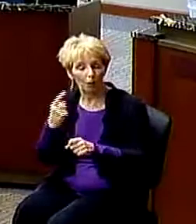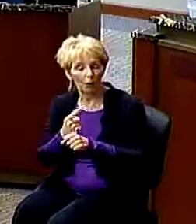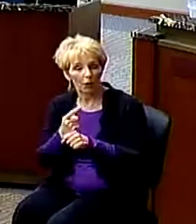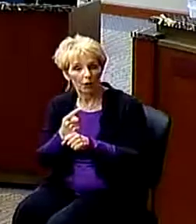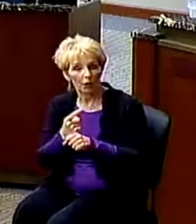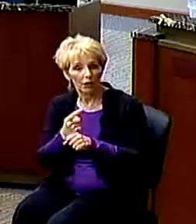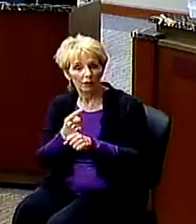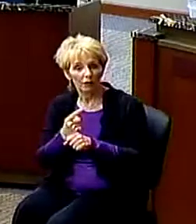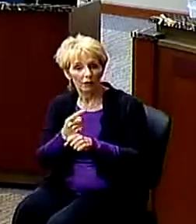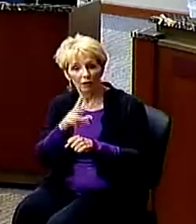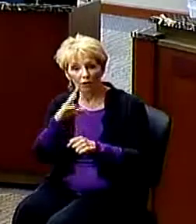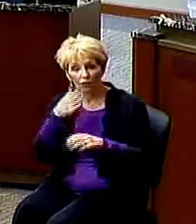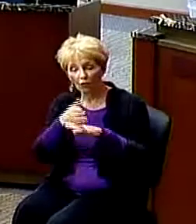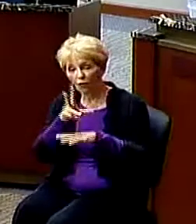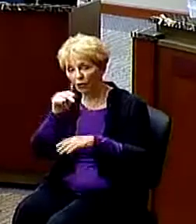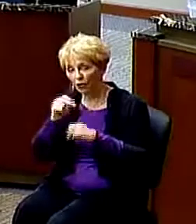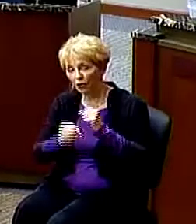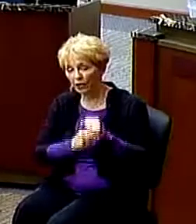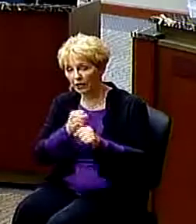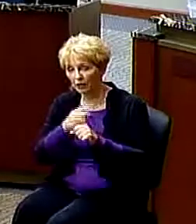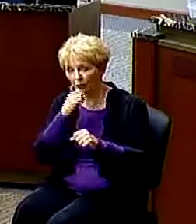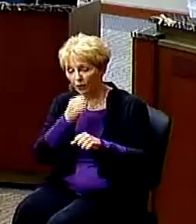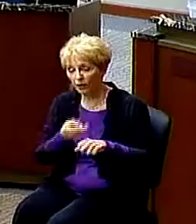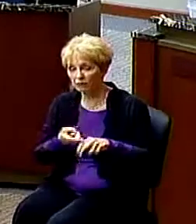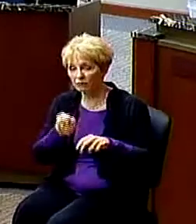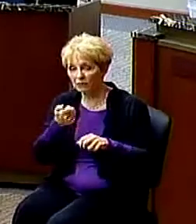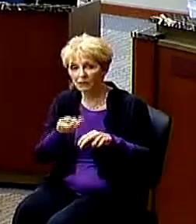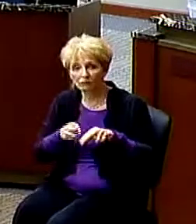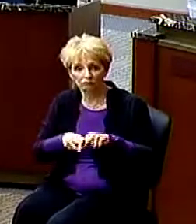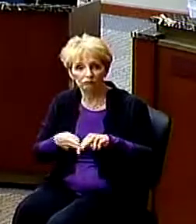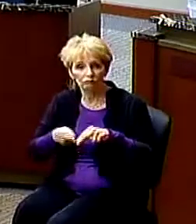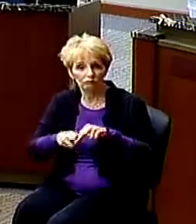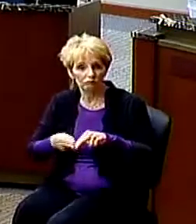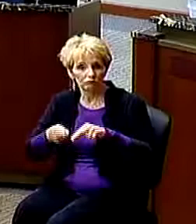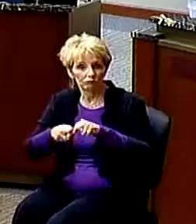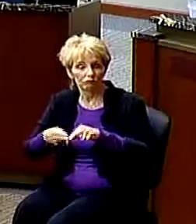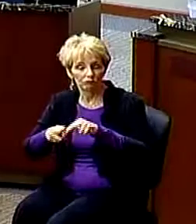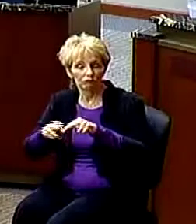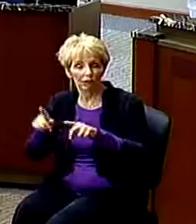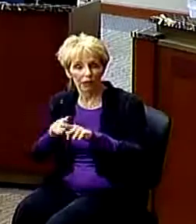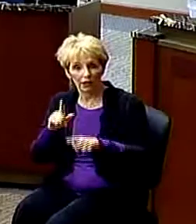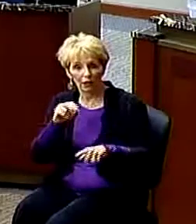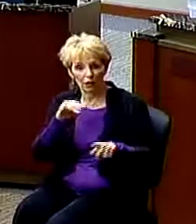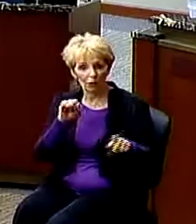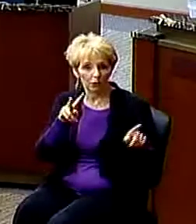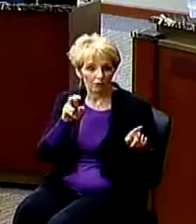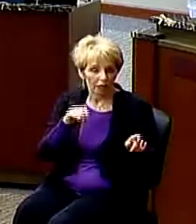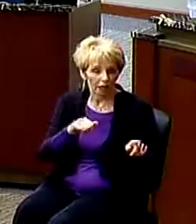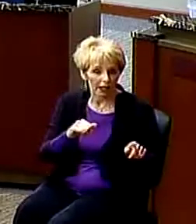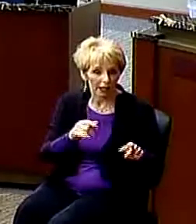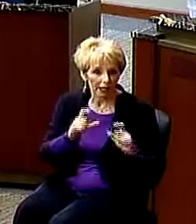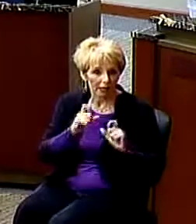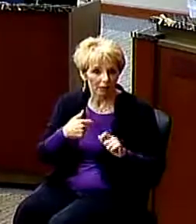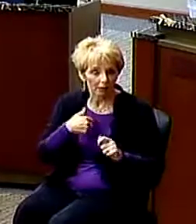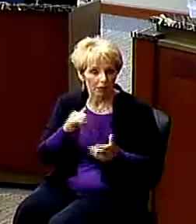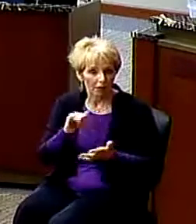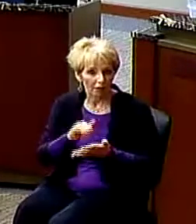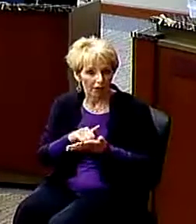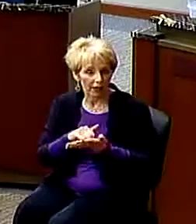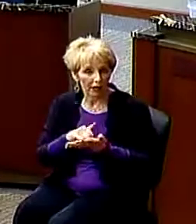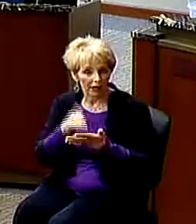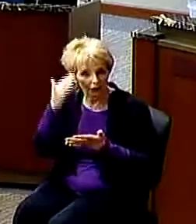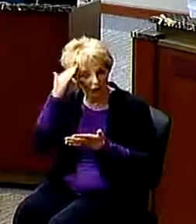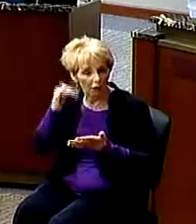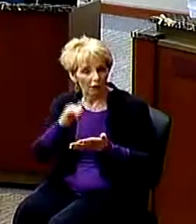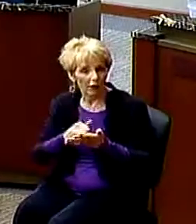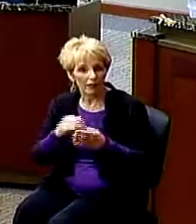for 30-plus years would have gradually increased their rates, just as Louis Vuitton had given me that insight to say